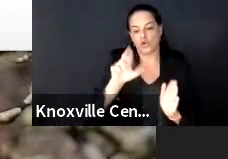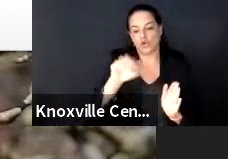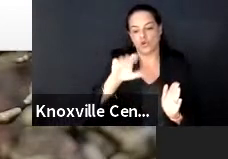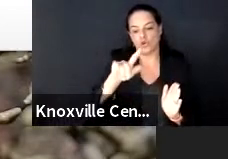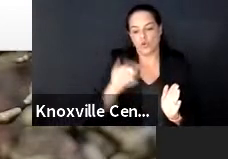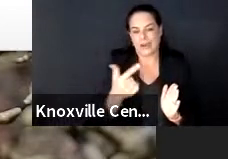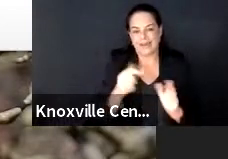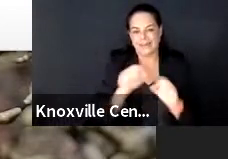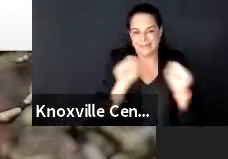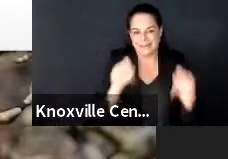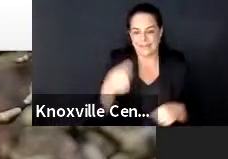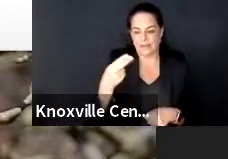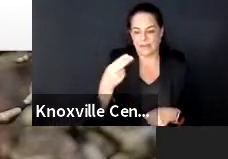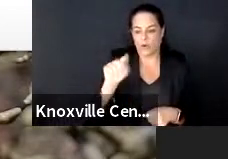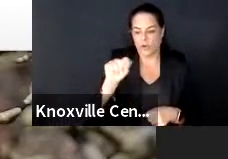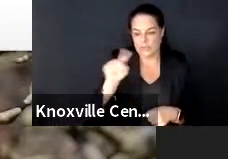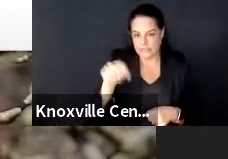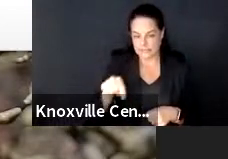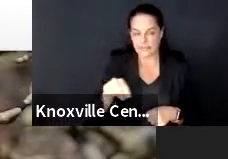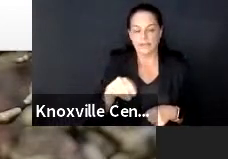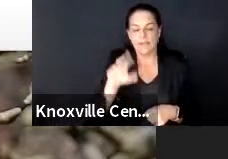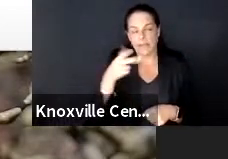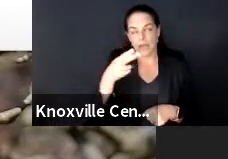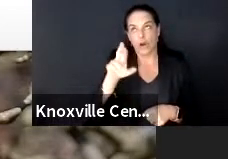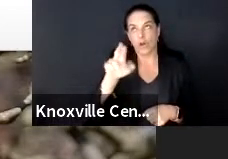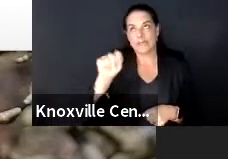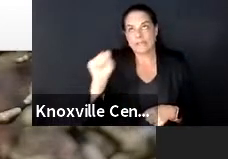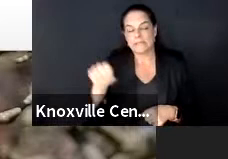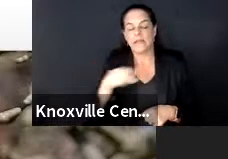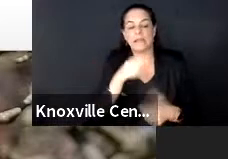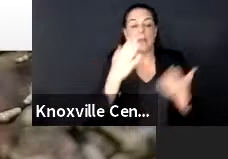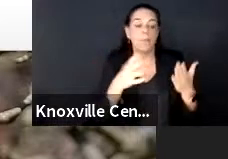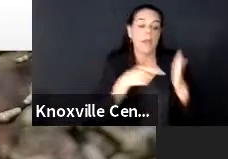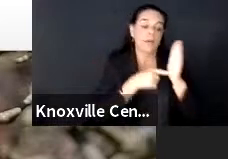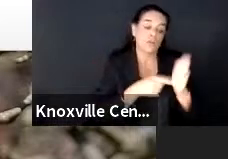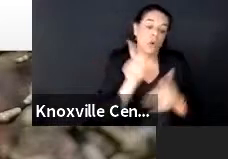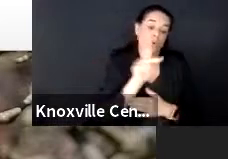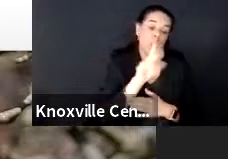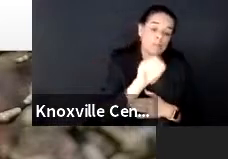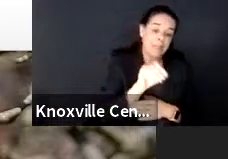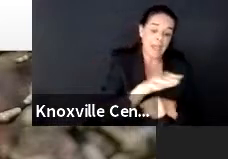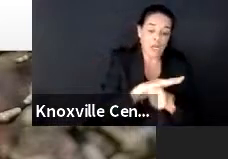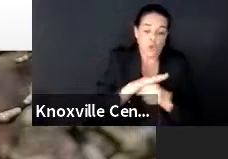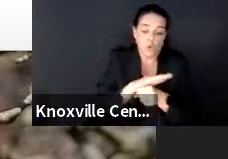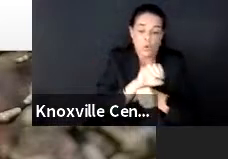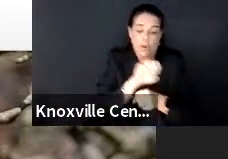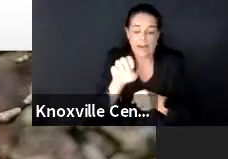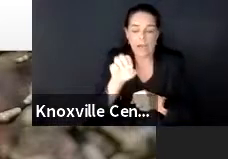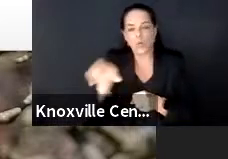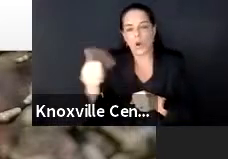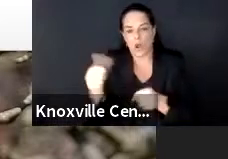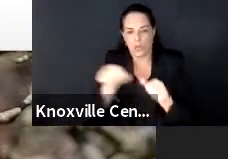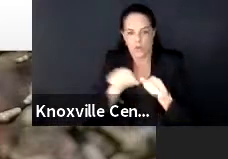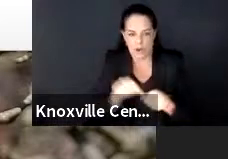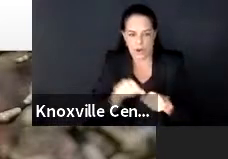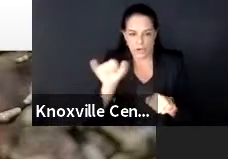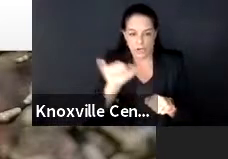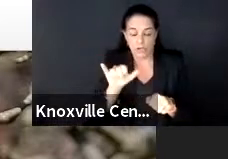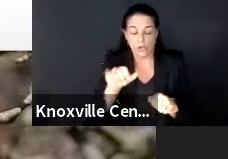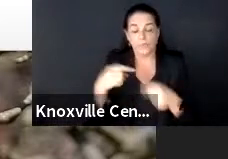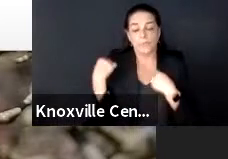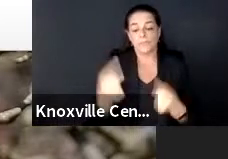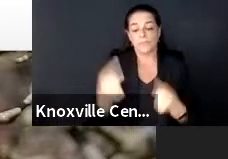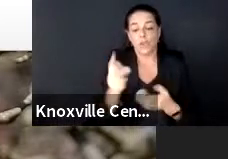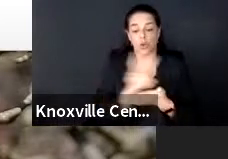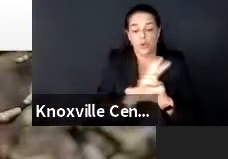It may reflect Knox County, the East Region, or patients from other jurisdictions. During the past 14